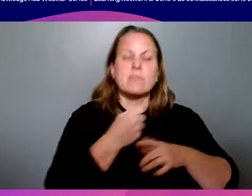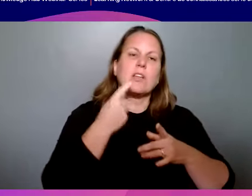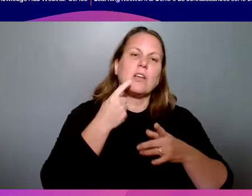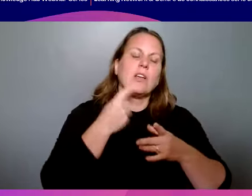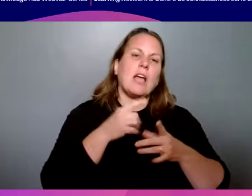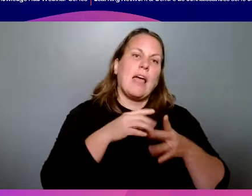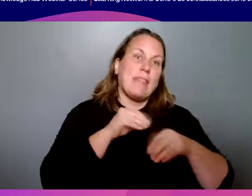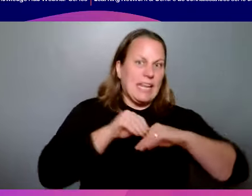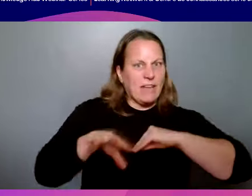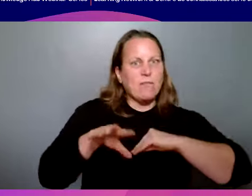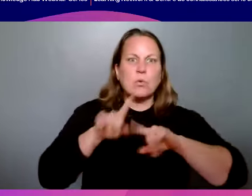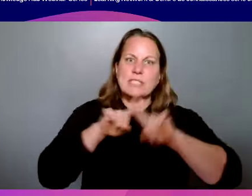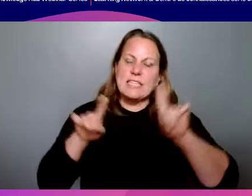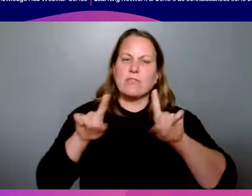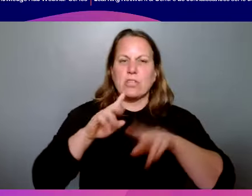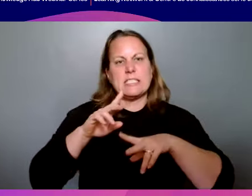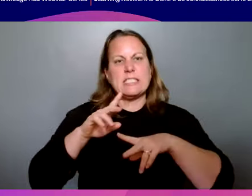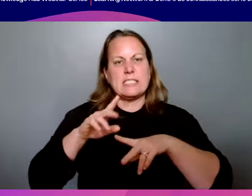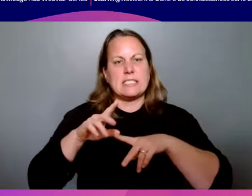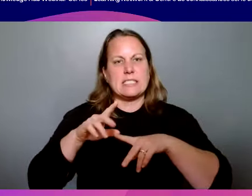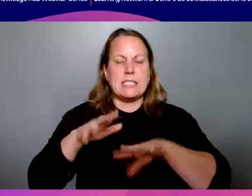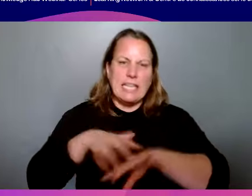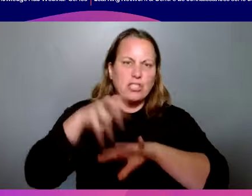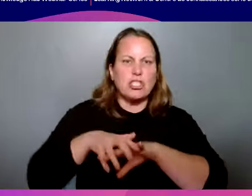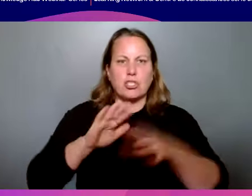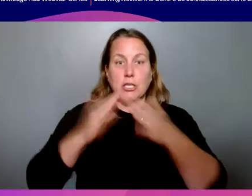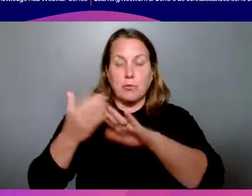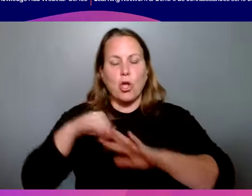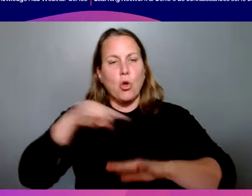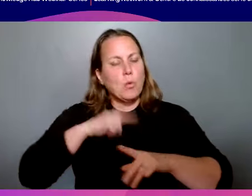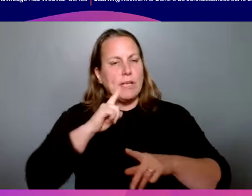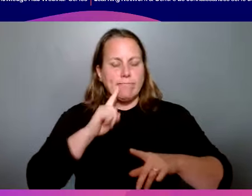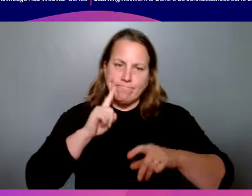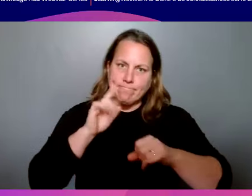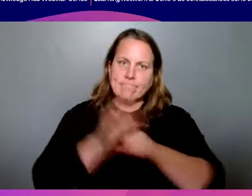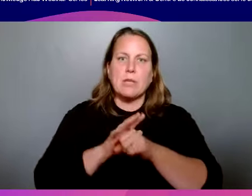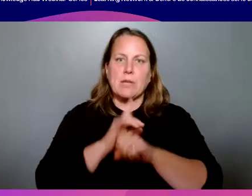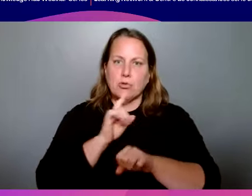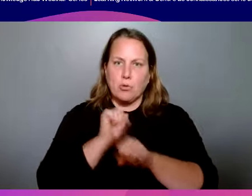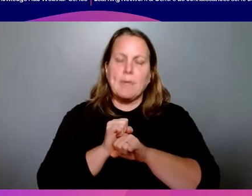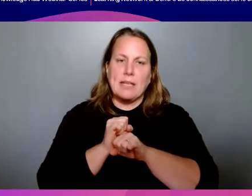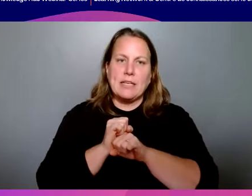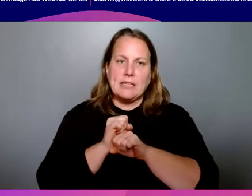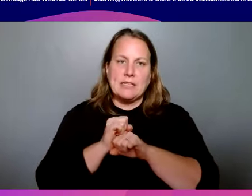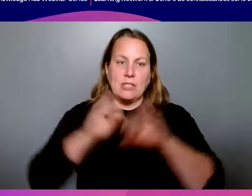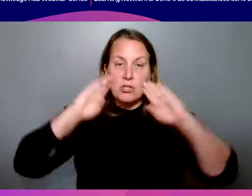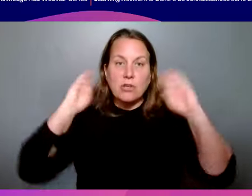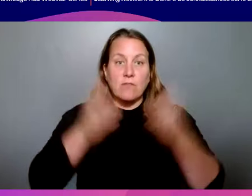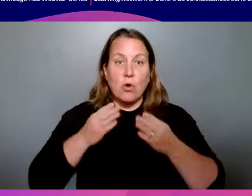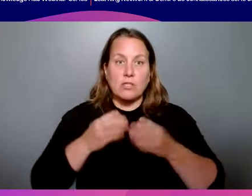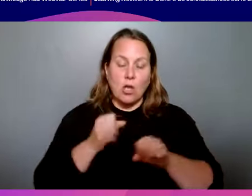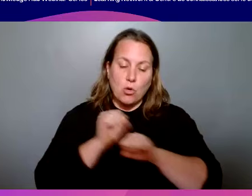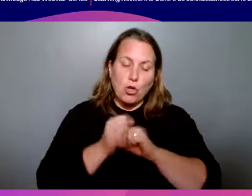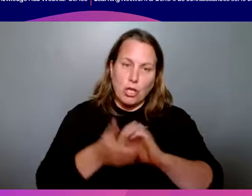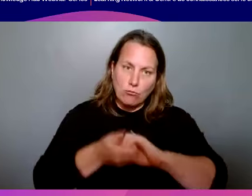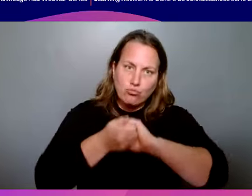among Indigenous communities. We commit to furthering our work in ways that best uphold solidarity with Indigenous survivors and